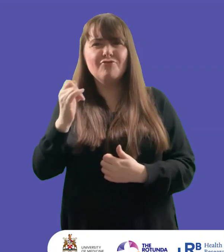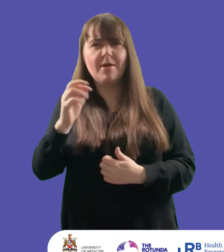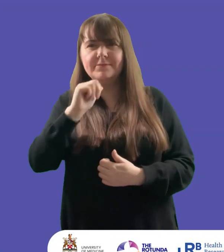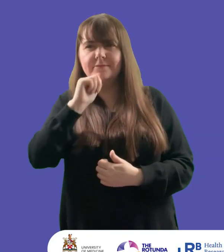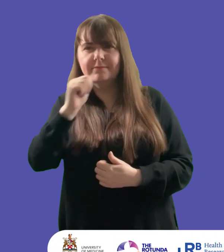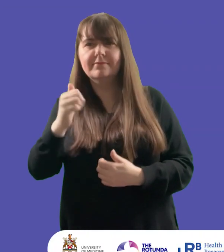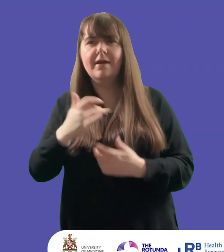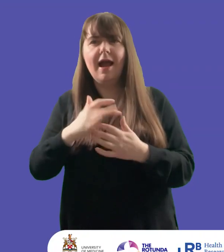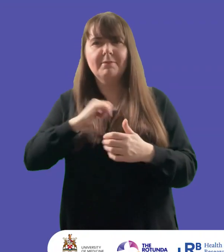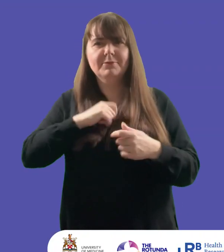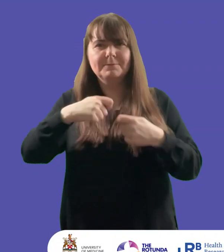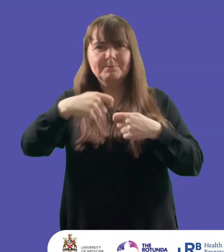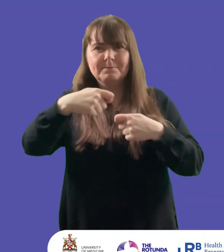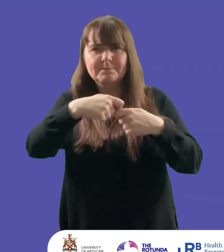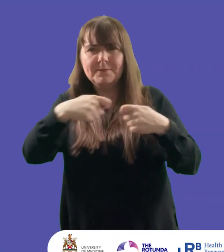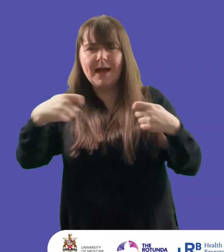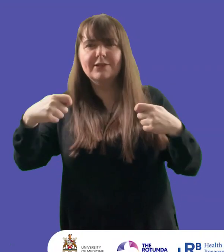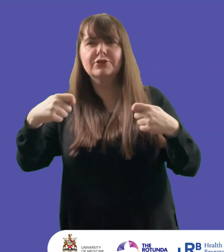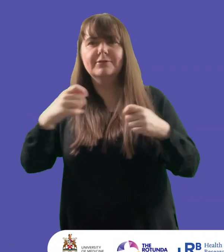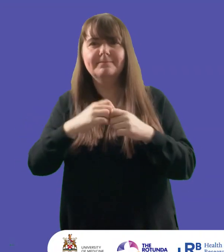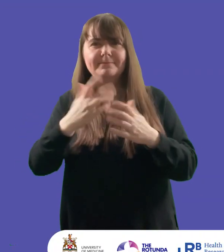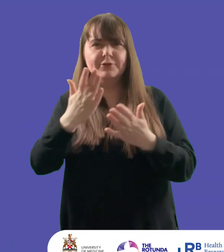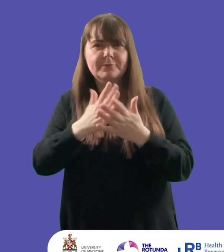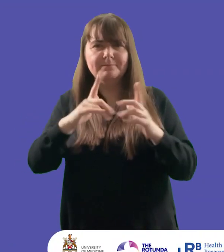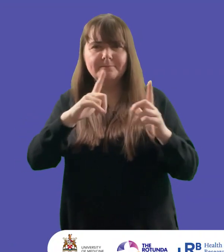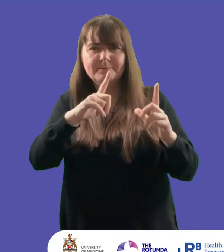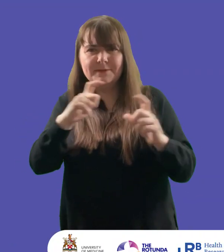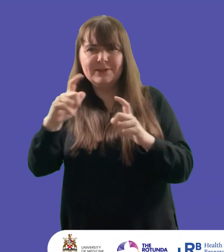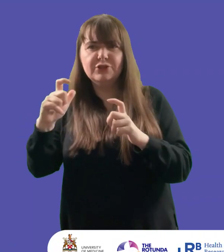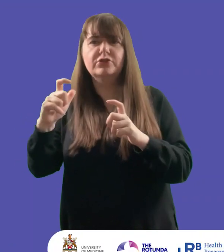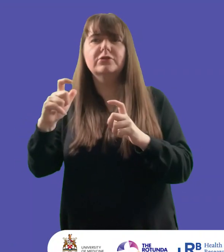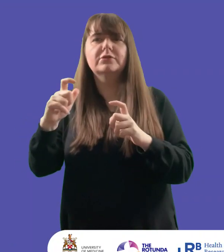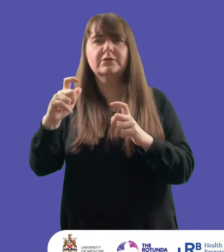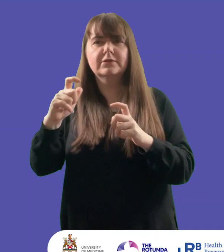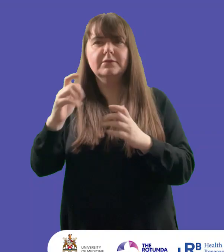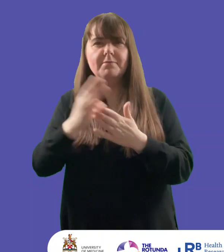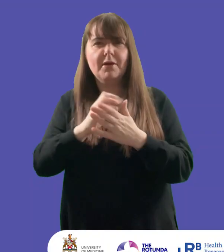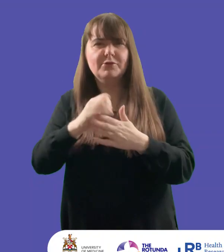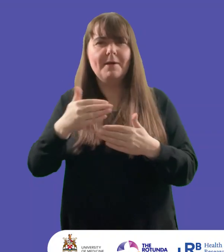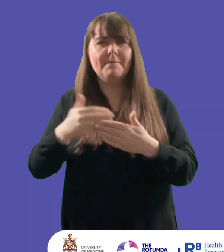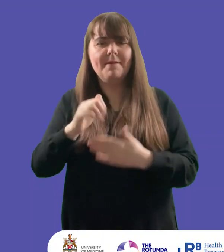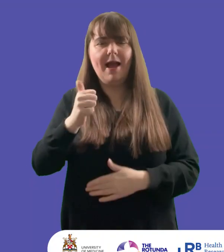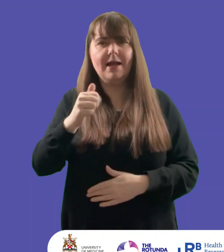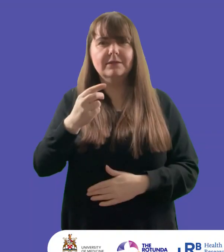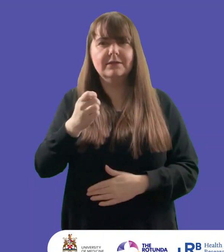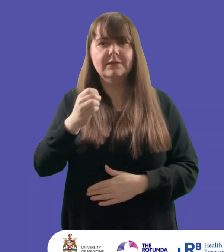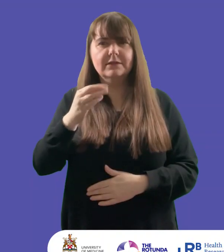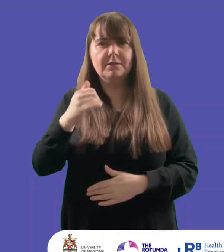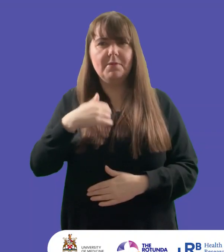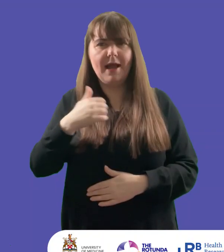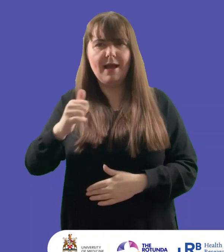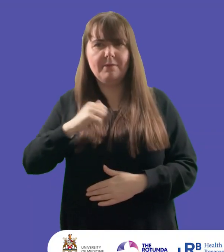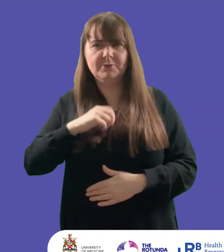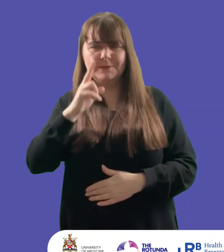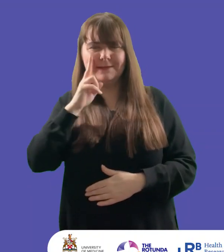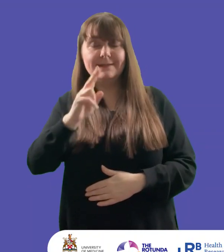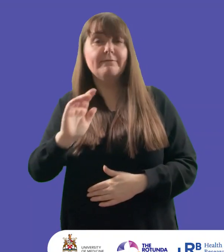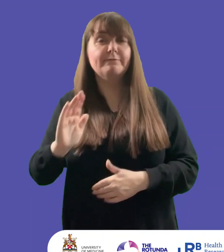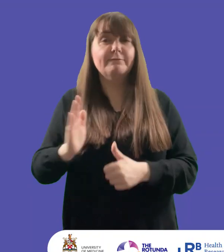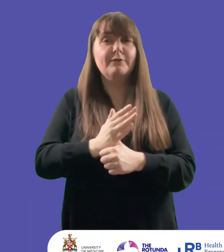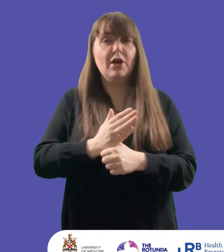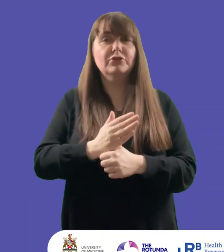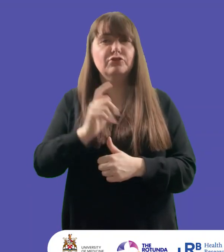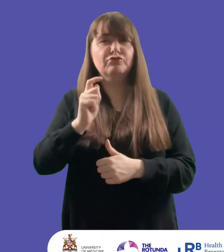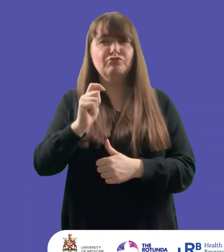to identify, measure and image them. And there are certain parts of your baby's anatomy that we might be able to see at the